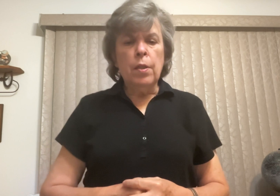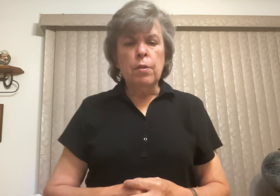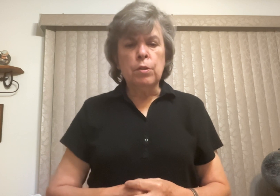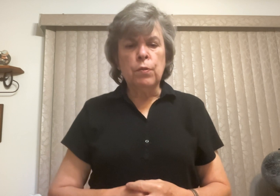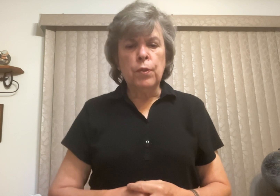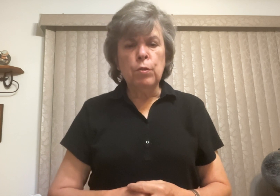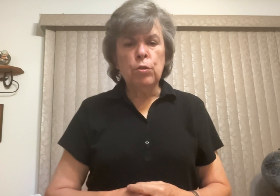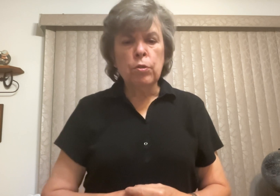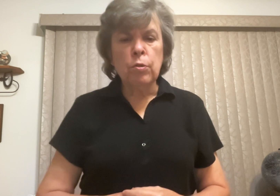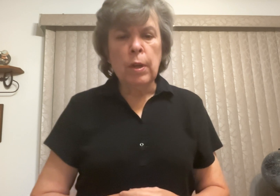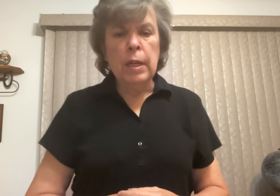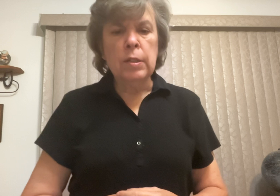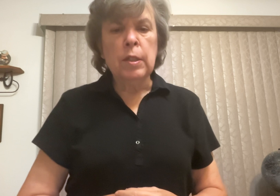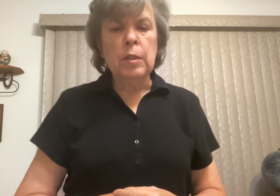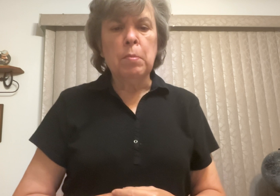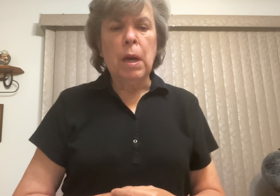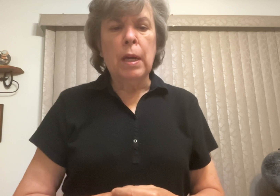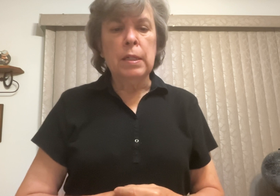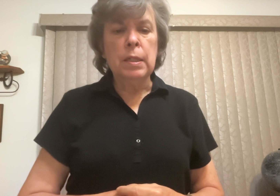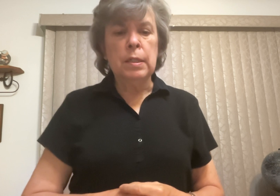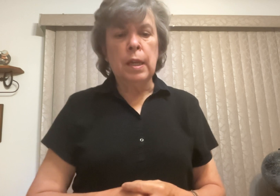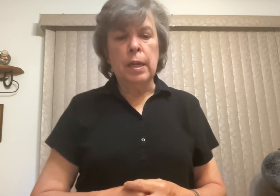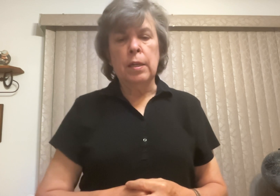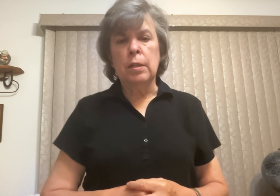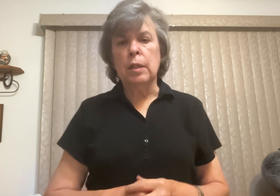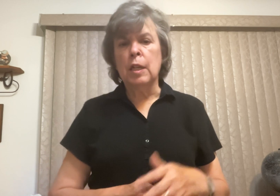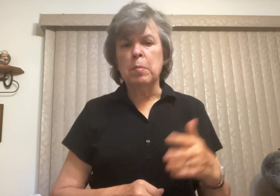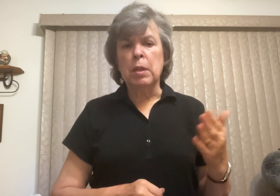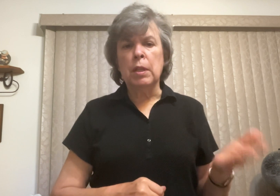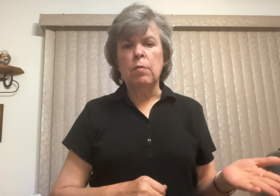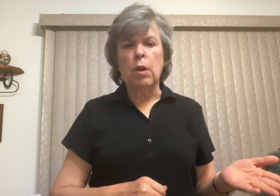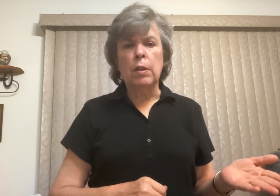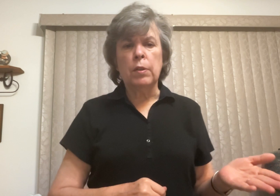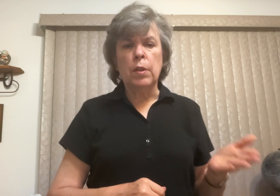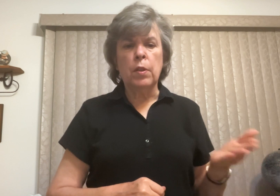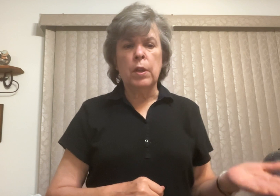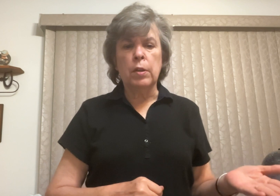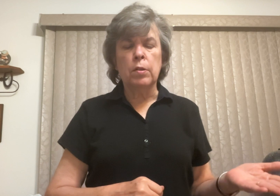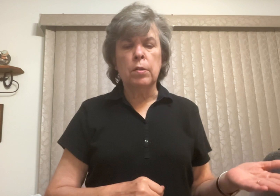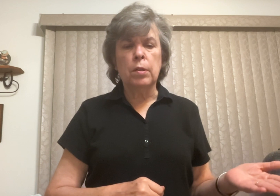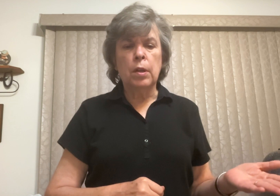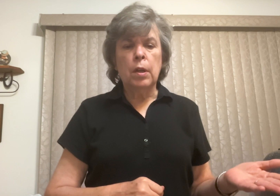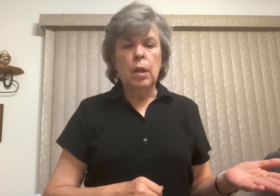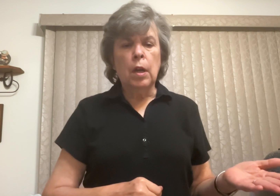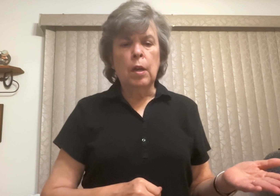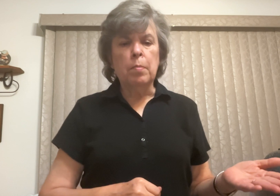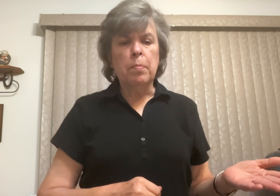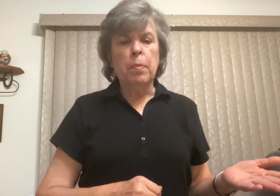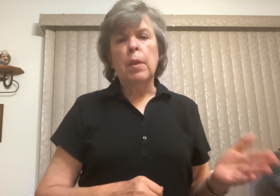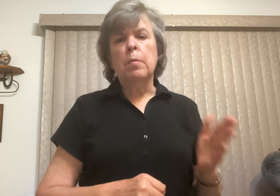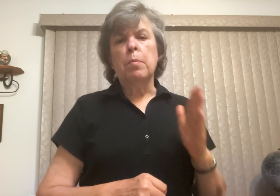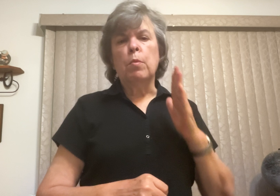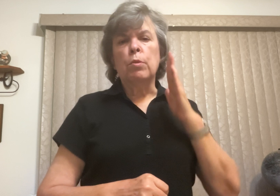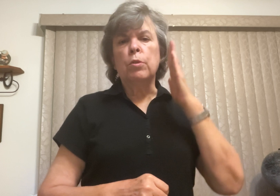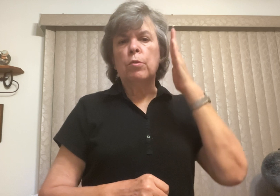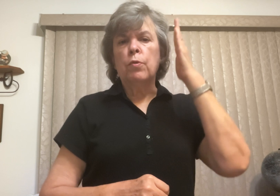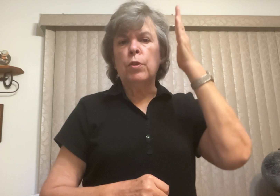There's future grace that's mine today. Again, I'm going to leave out the there. But we'll do